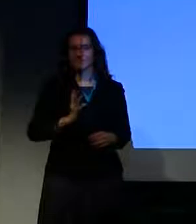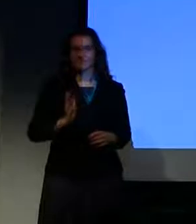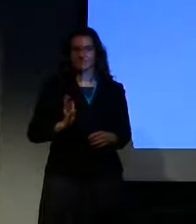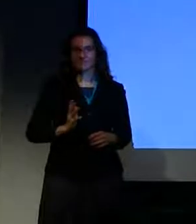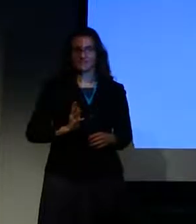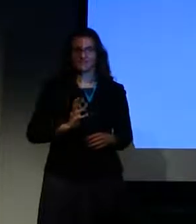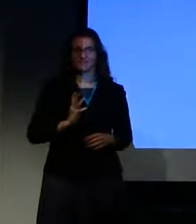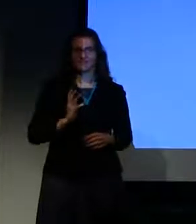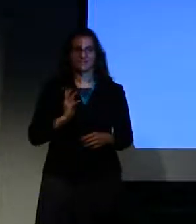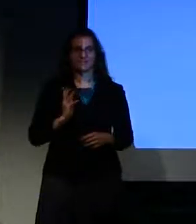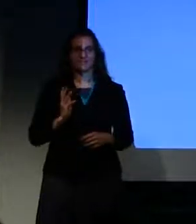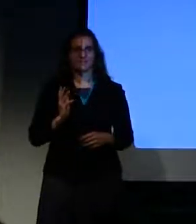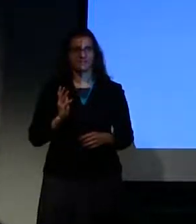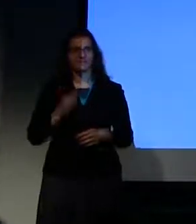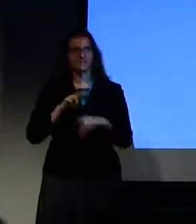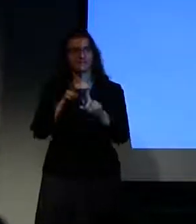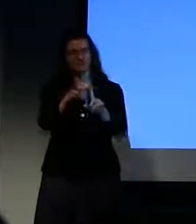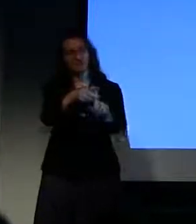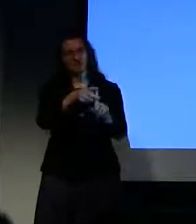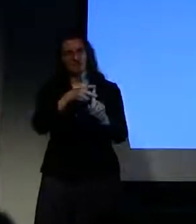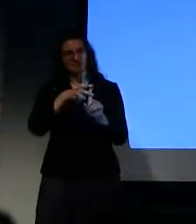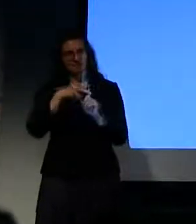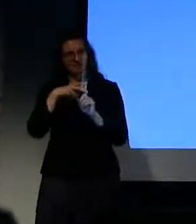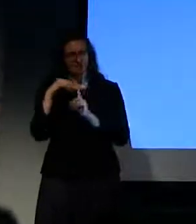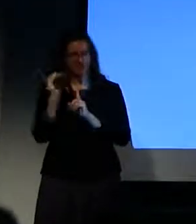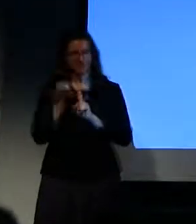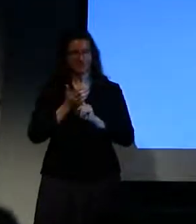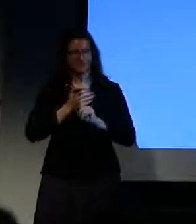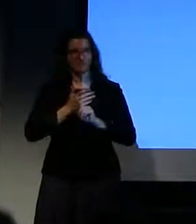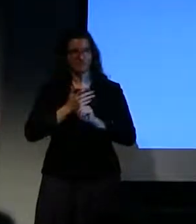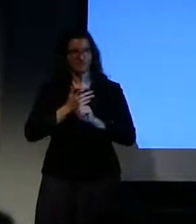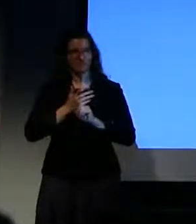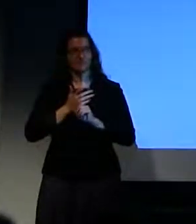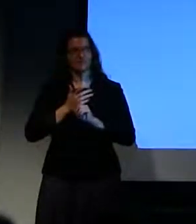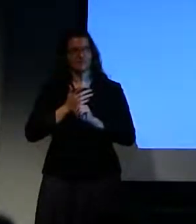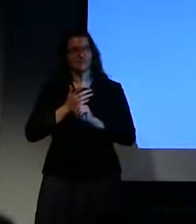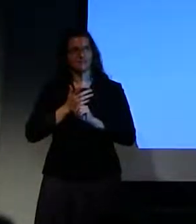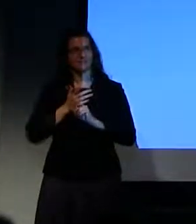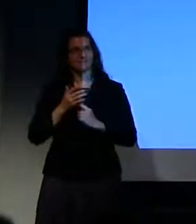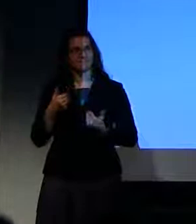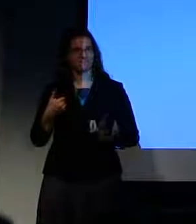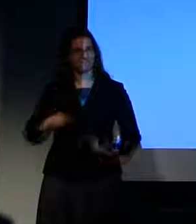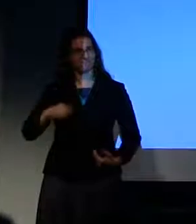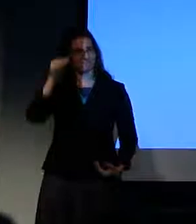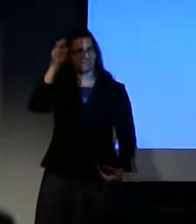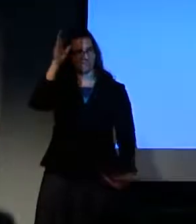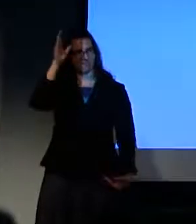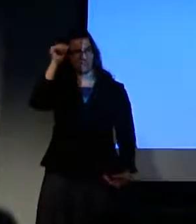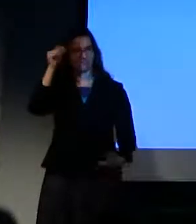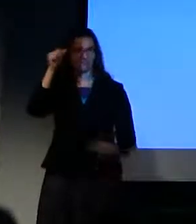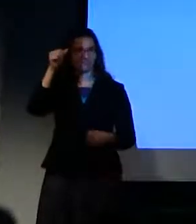Or to draw you to me, to plant on you for the first time the lips of a determined man.